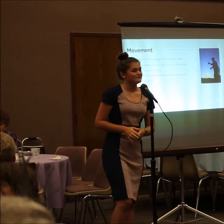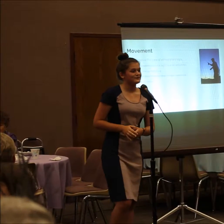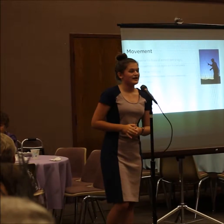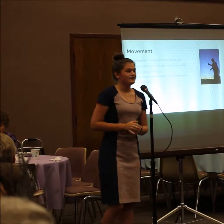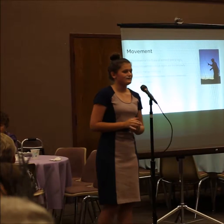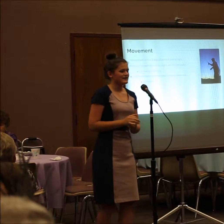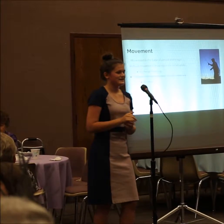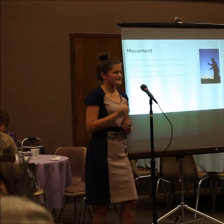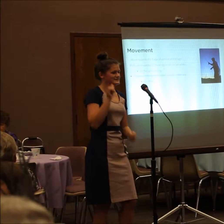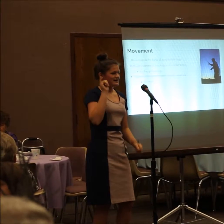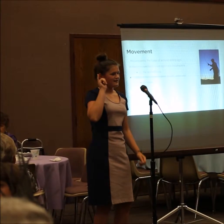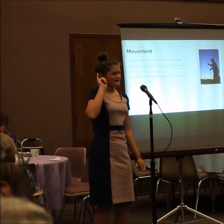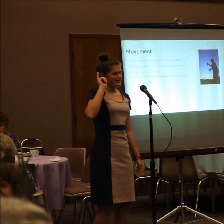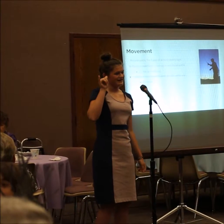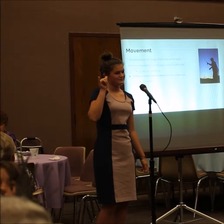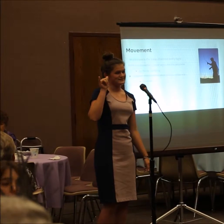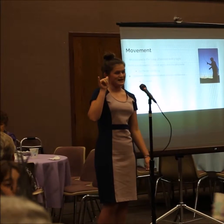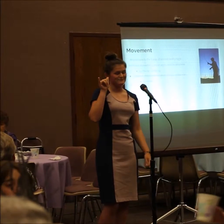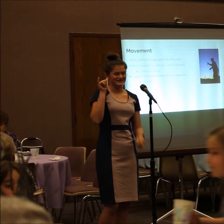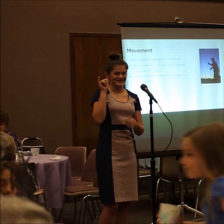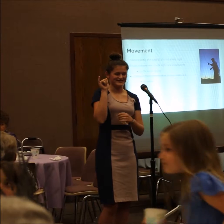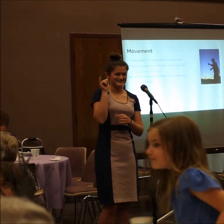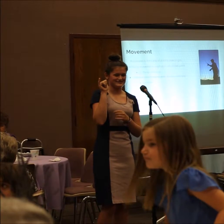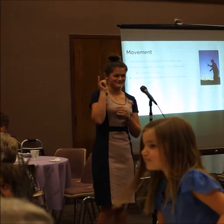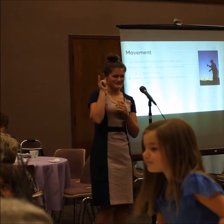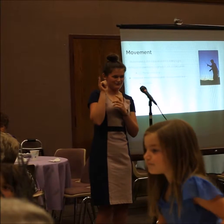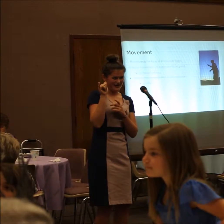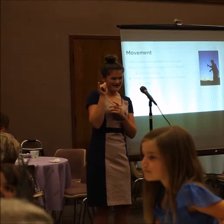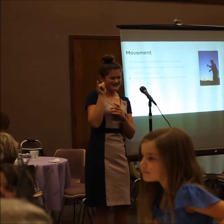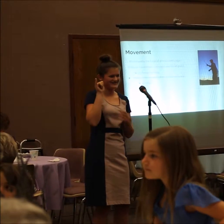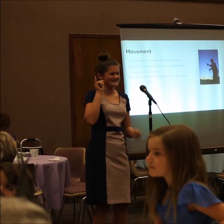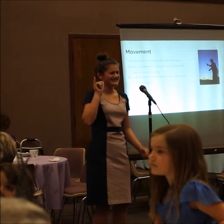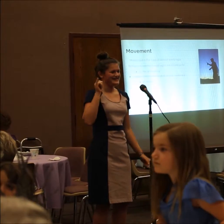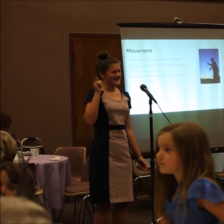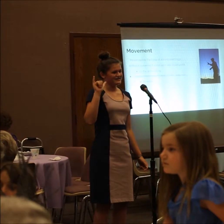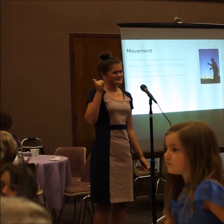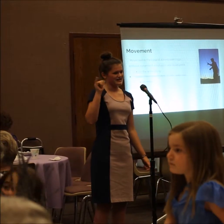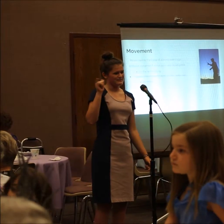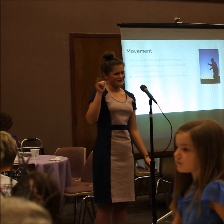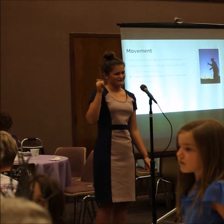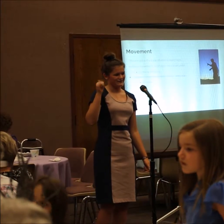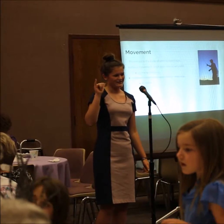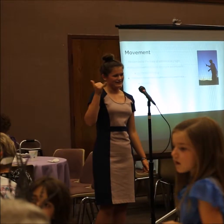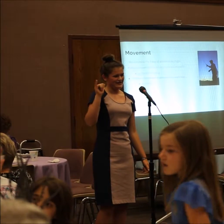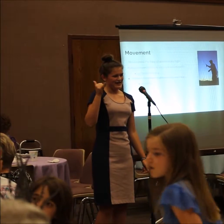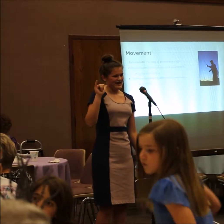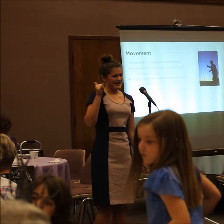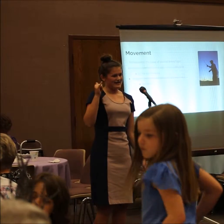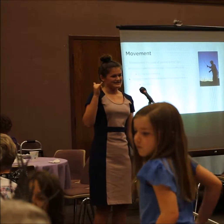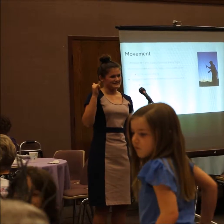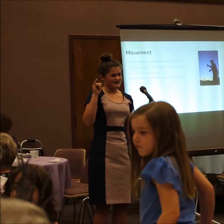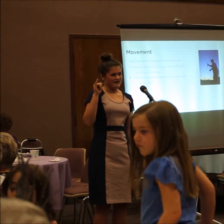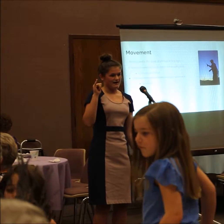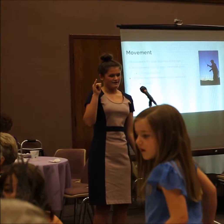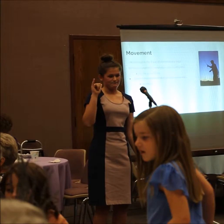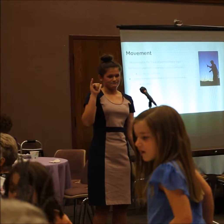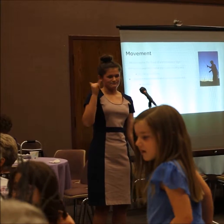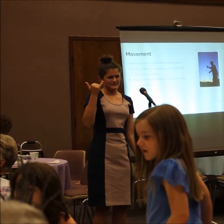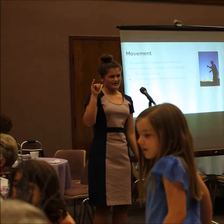for yellow is a hang loose sign, but ASL doesn't mean wide. And you shake it back and forth. And